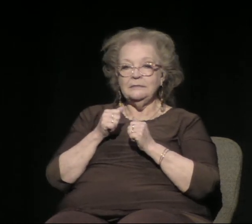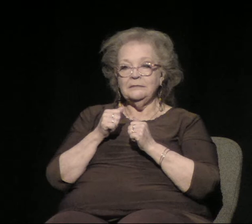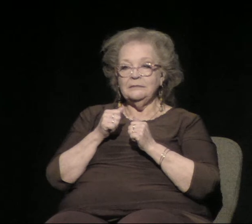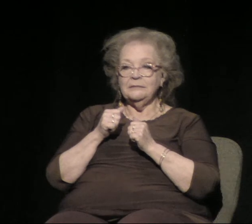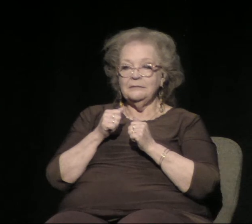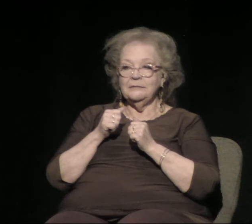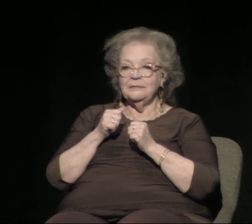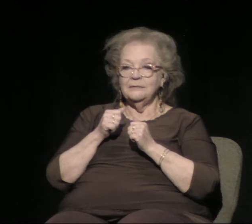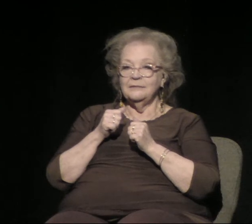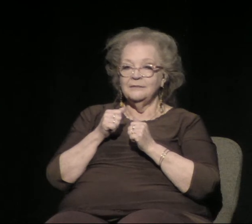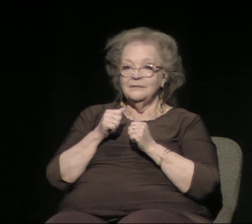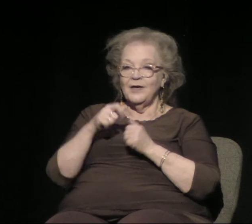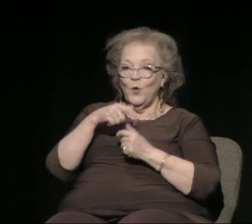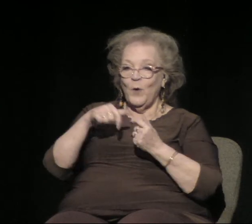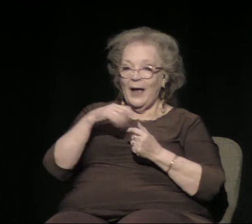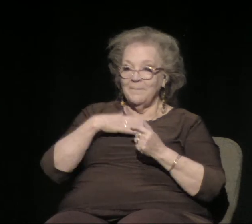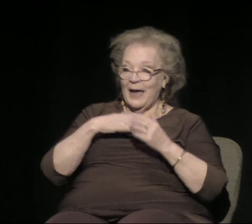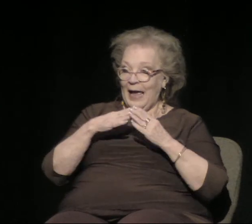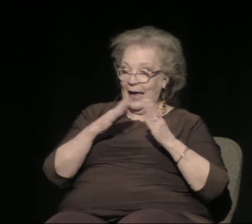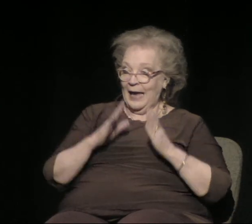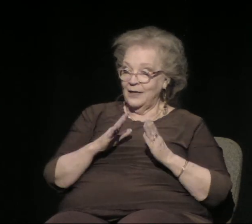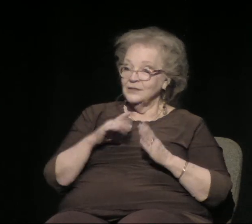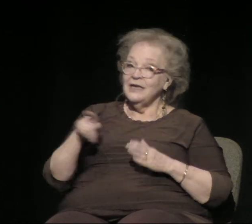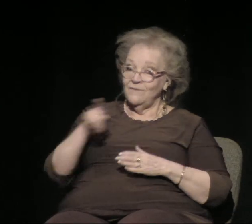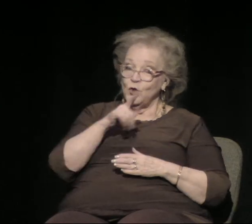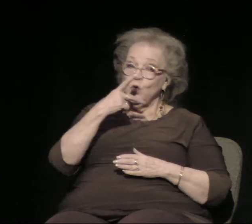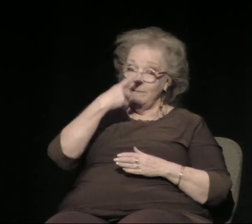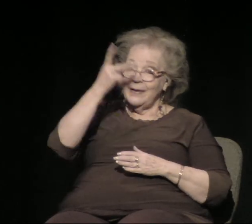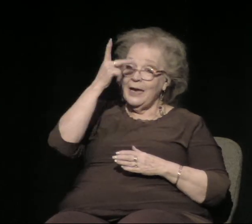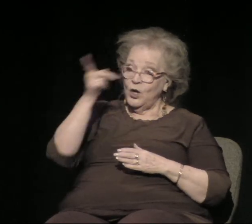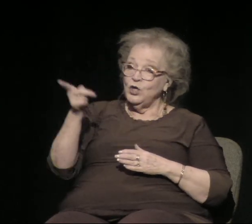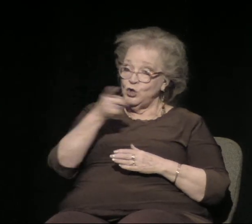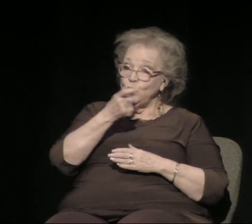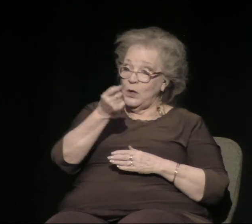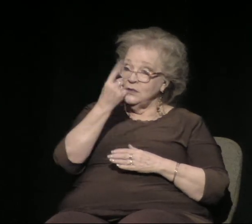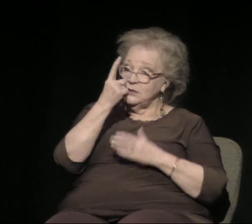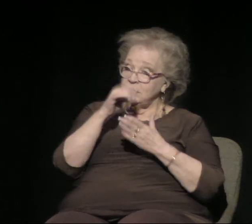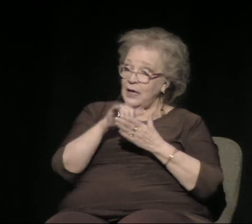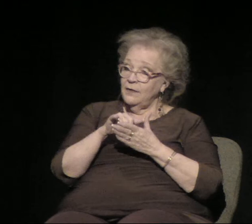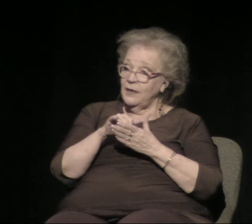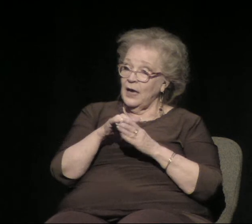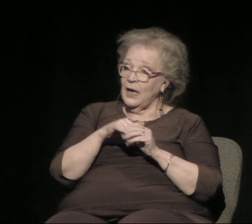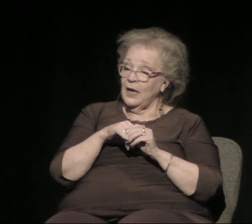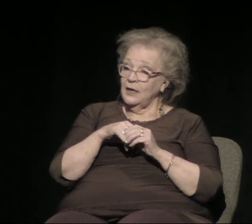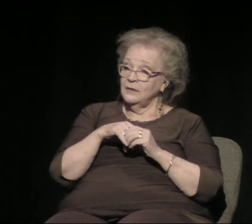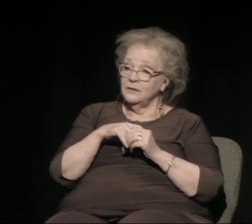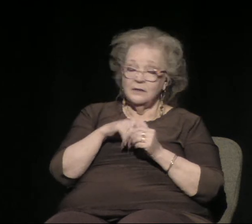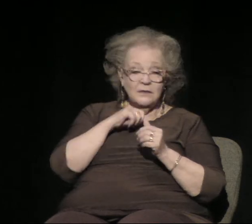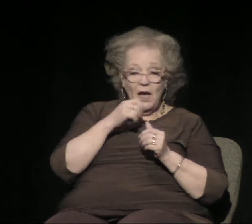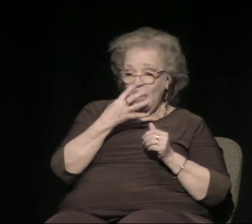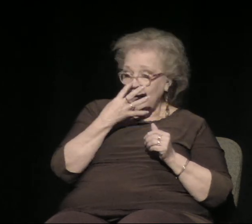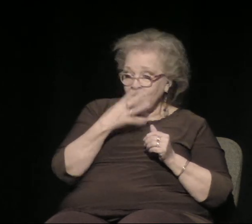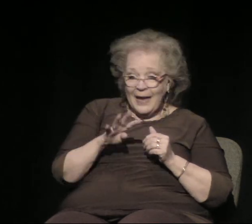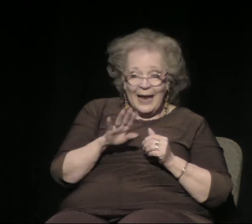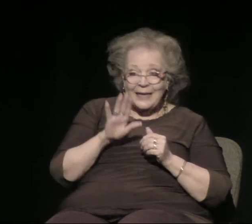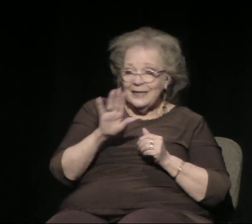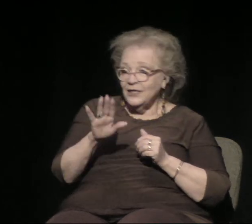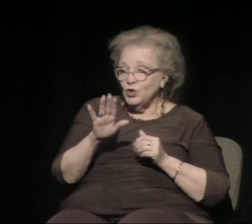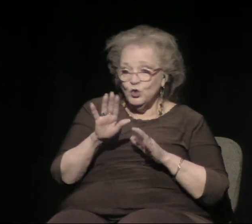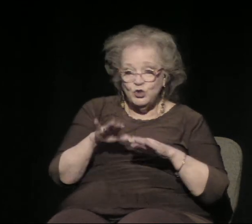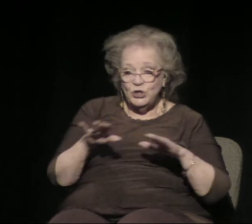Hannon house. If you're a parent, you understand this. You're not going to abandon your child because of